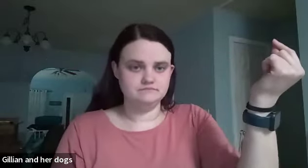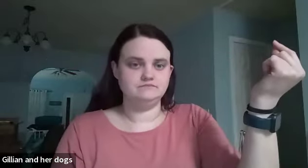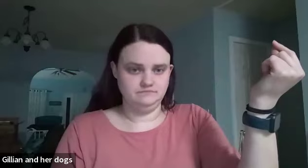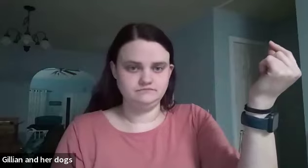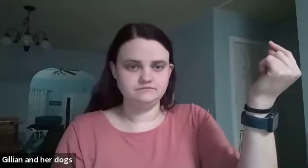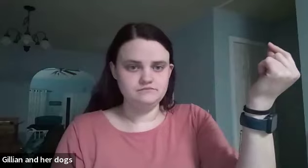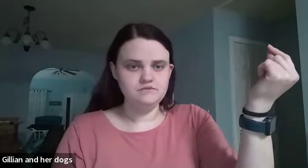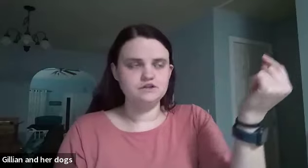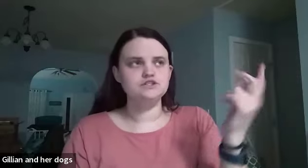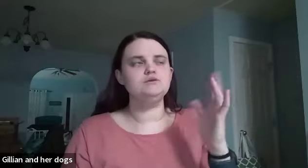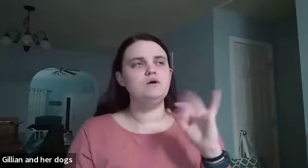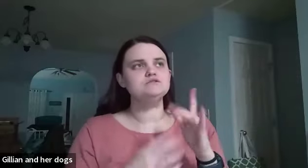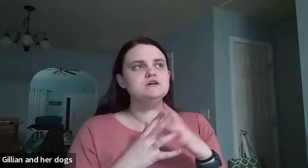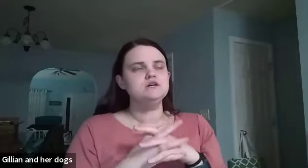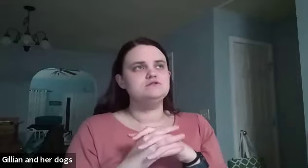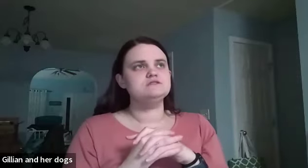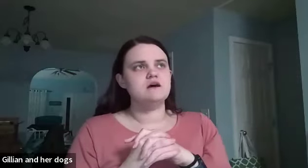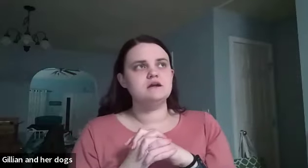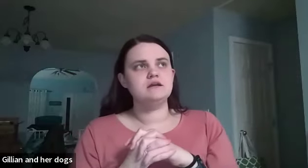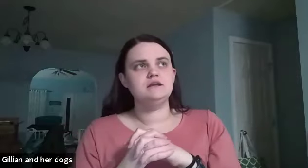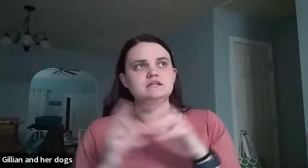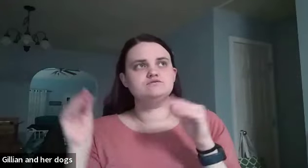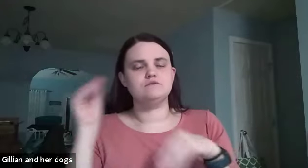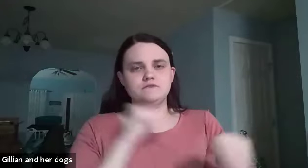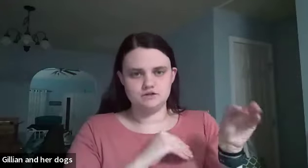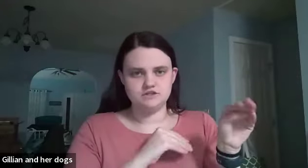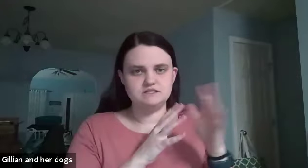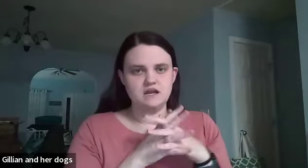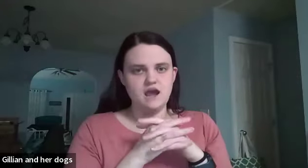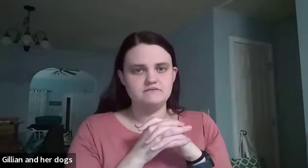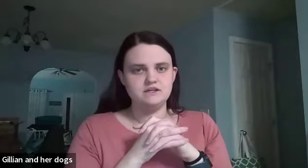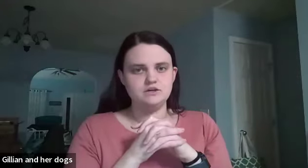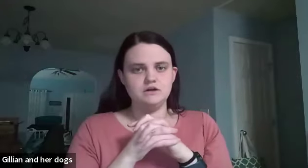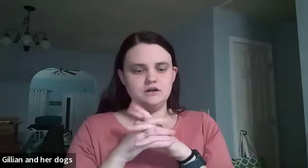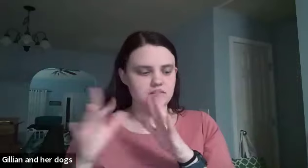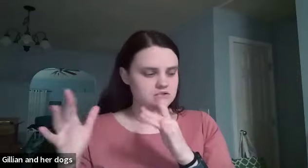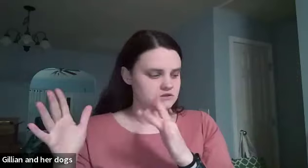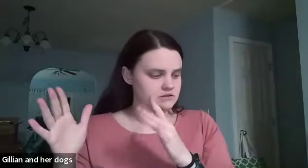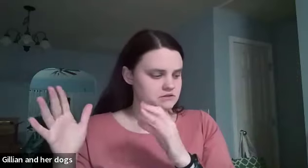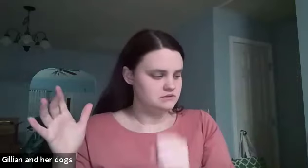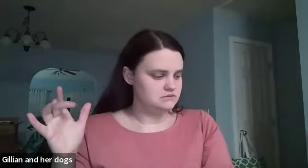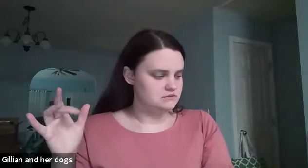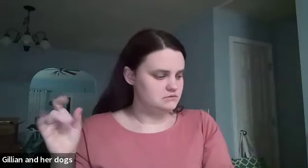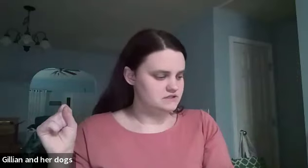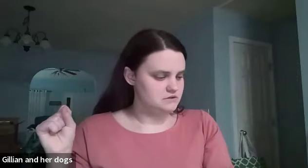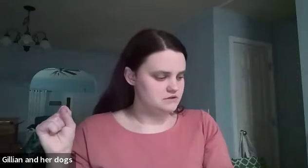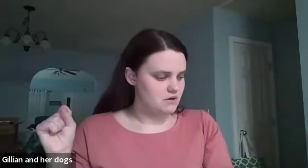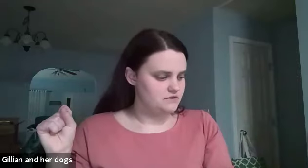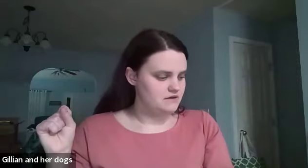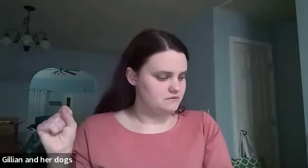Mm-hmm. So you sign it's reverse. So instead of having your ooh, what's the word? Dropping that from